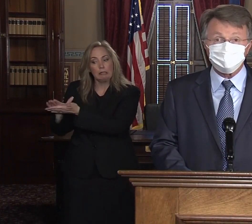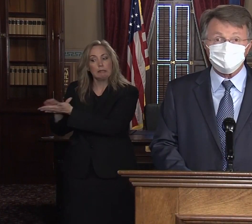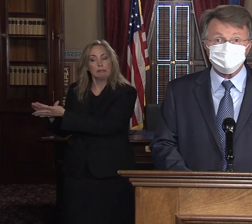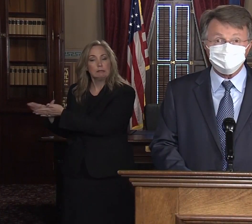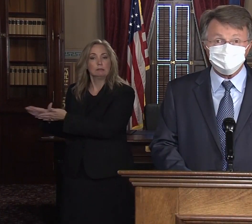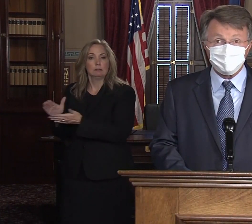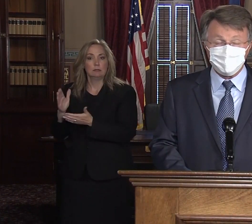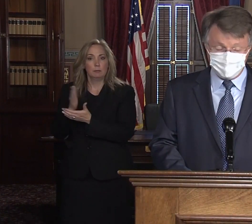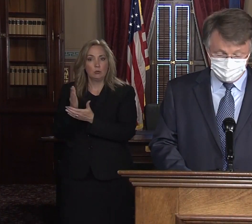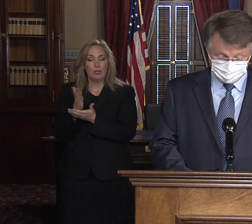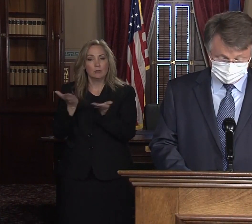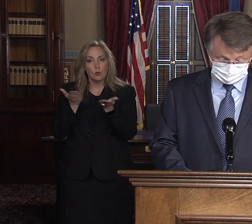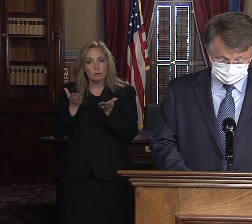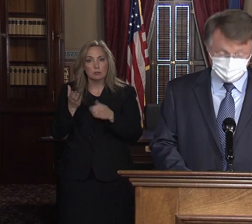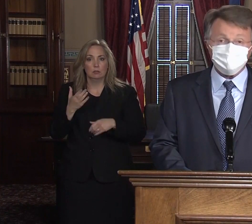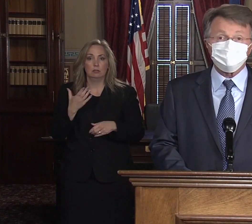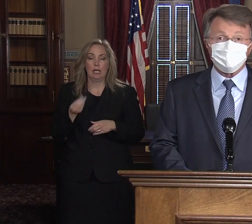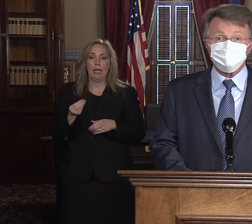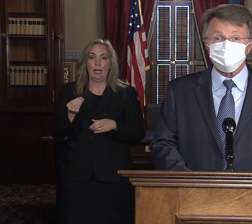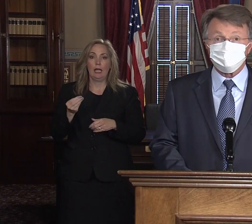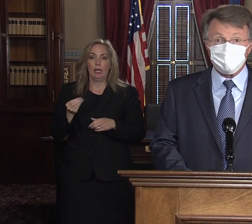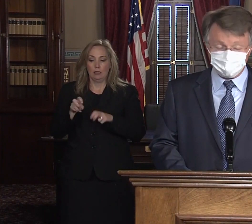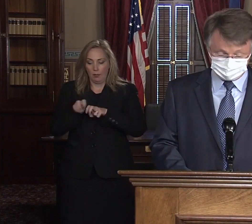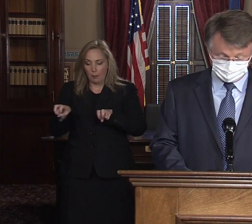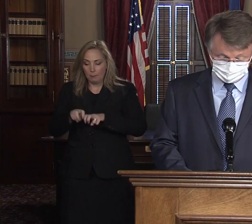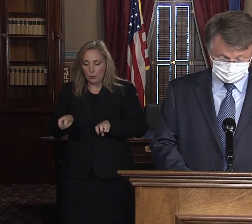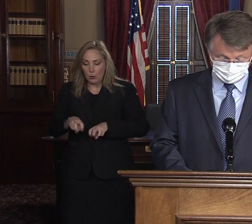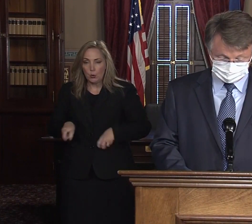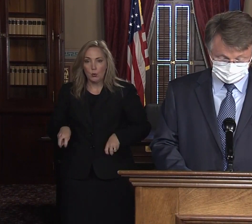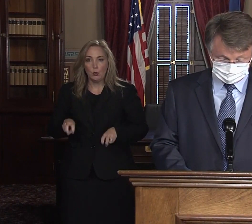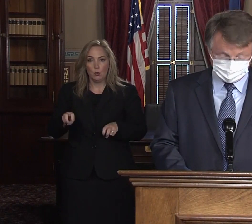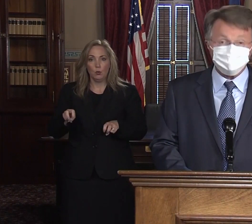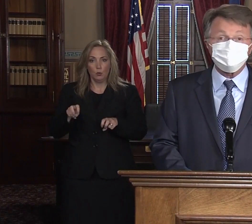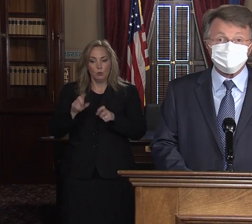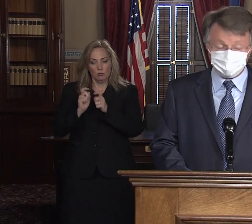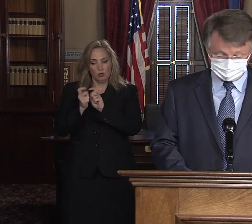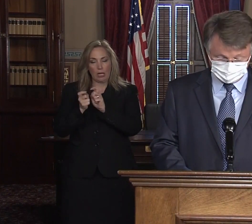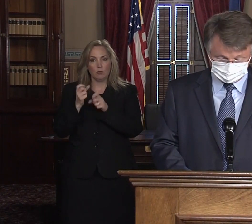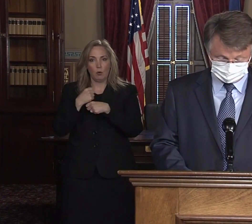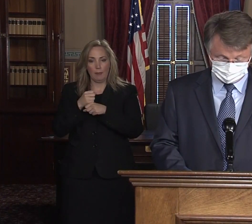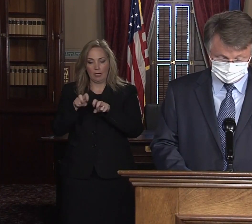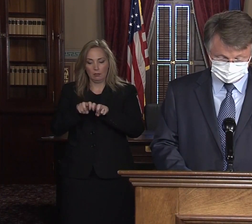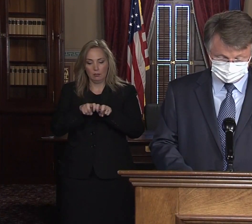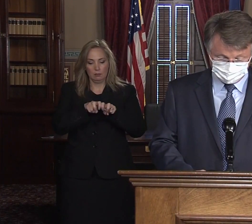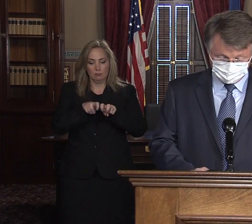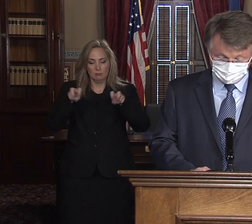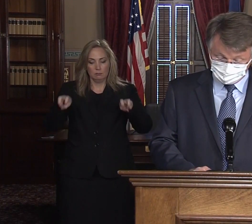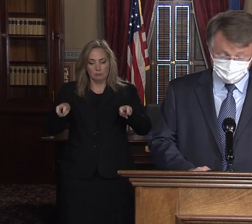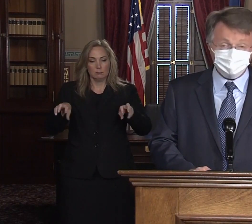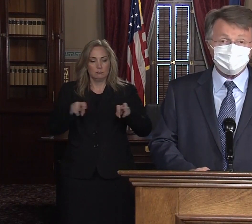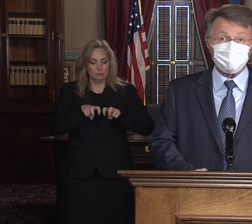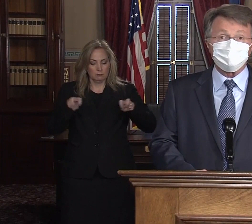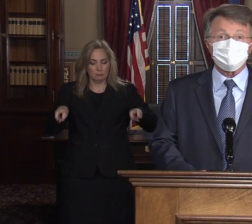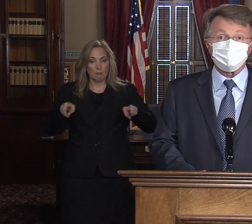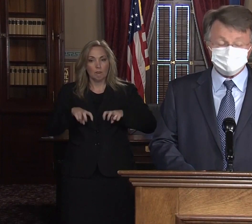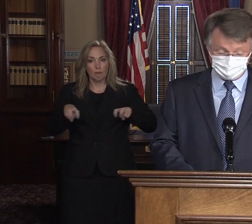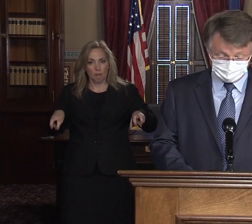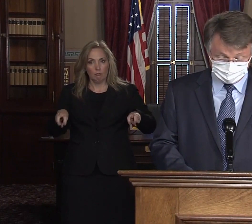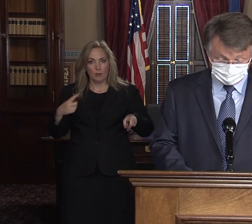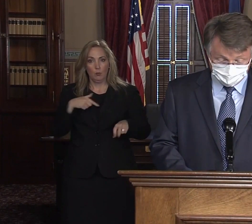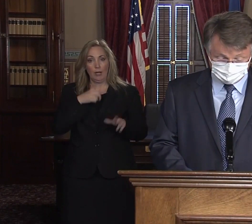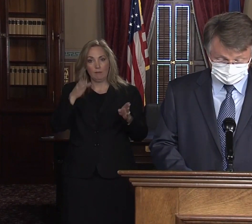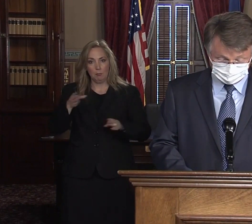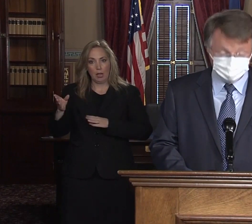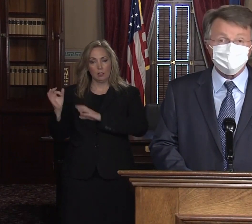our facilities, and the pew alterations are made so that folks can sit safely in a service. And we have a plan for